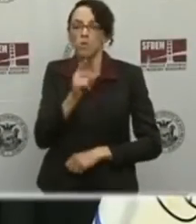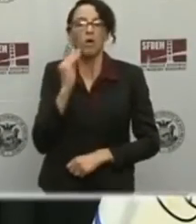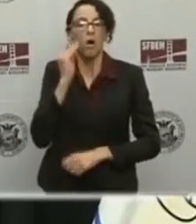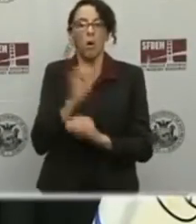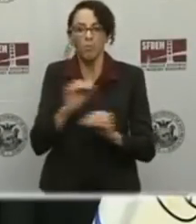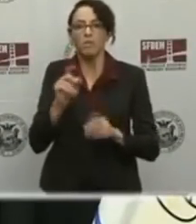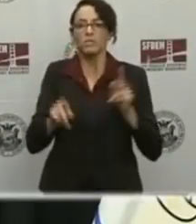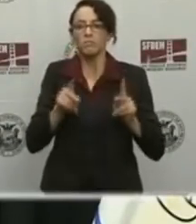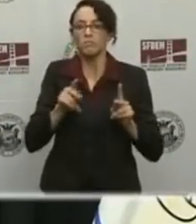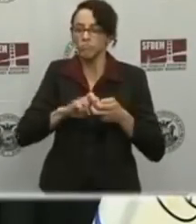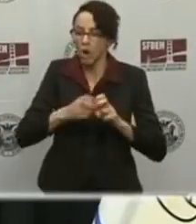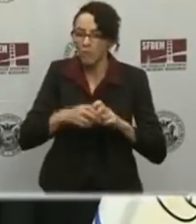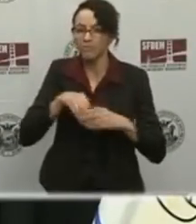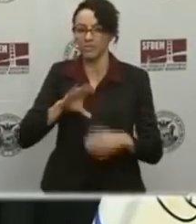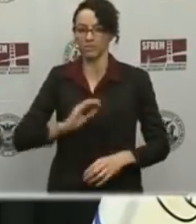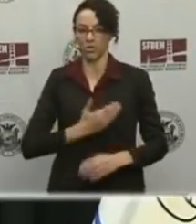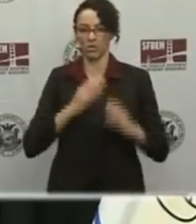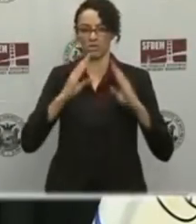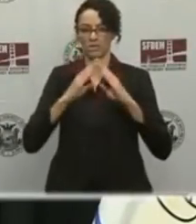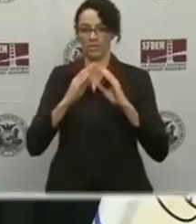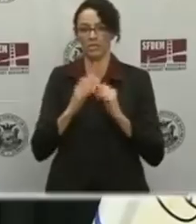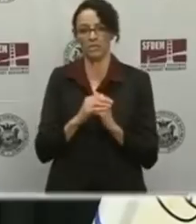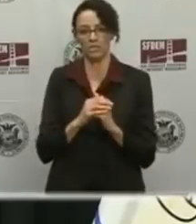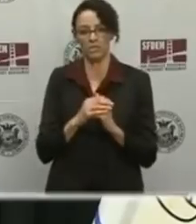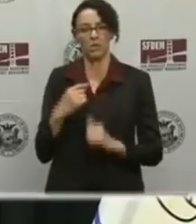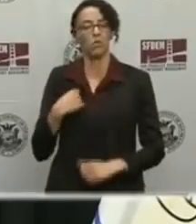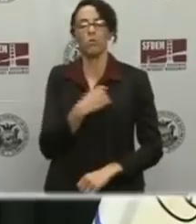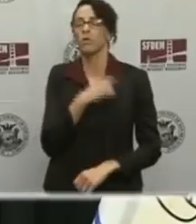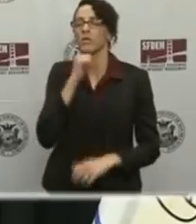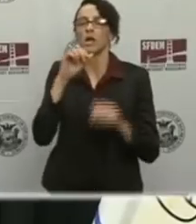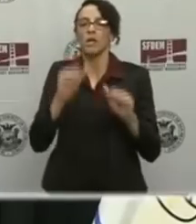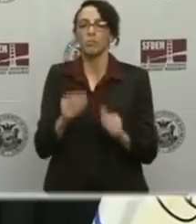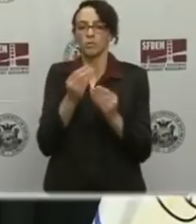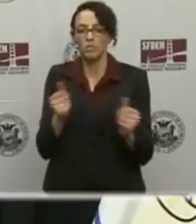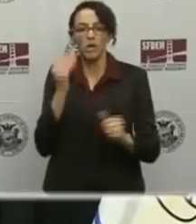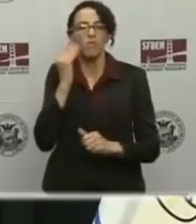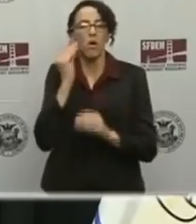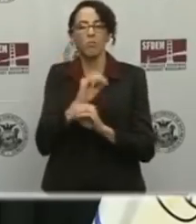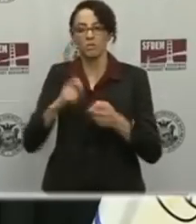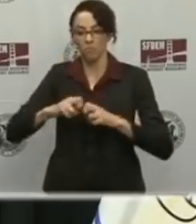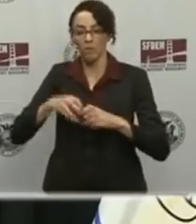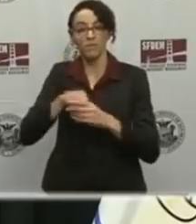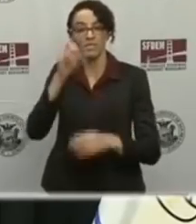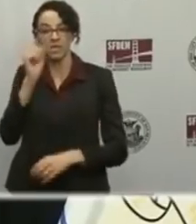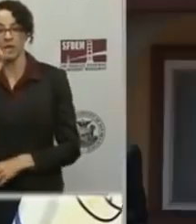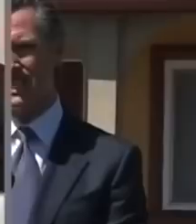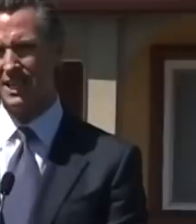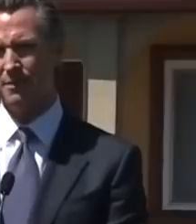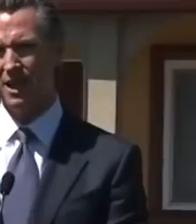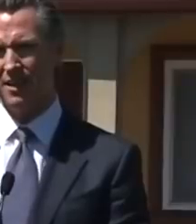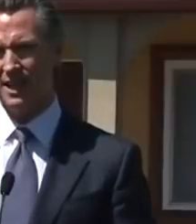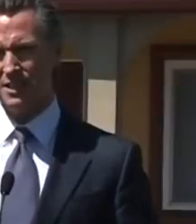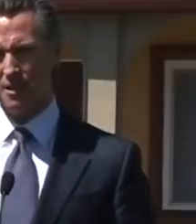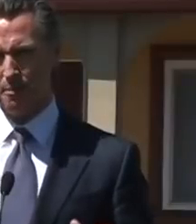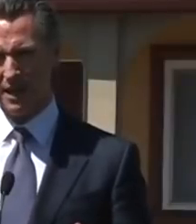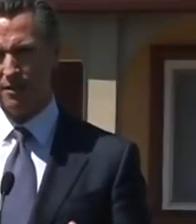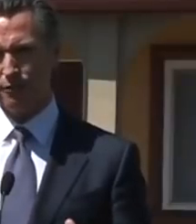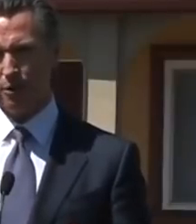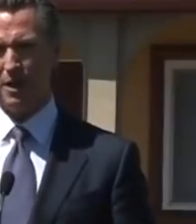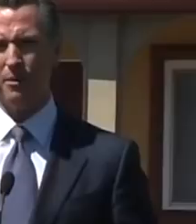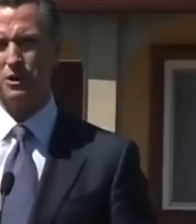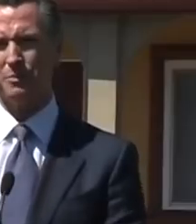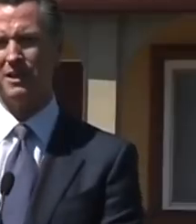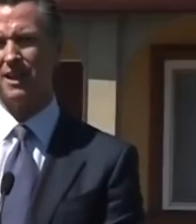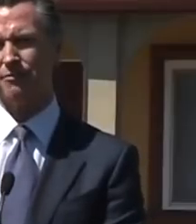to solve our homeless problem in San Francisco with this crisis. The mayor of San Francisco was speaking at the very